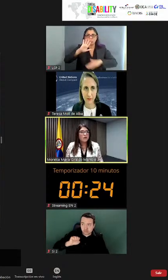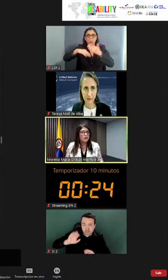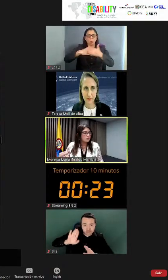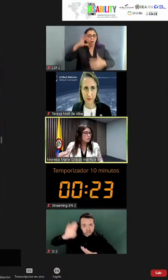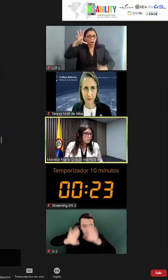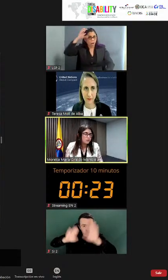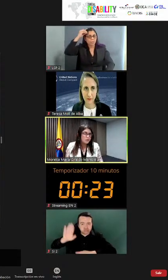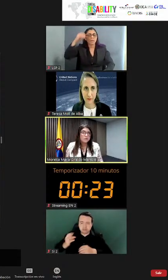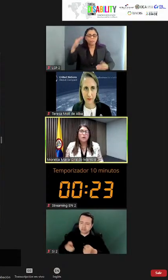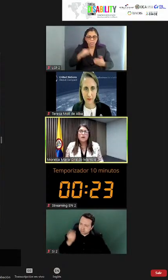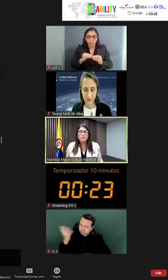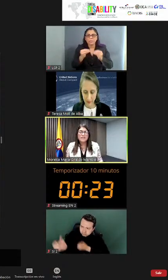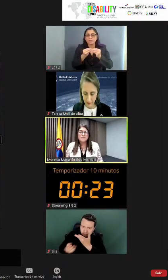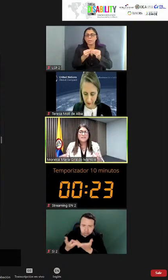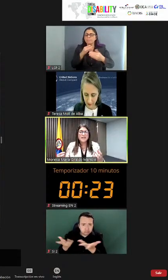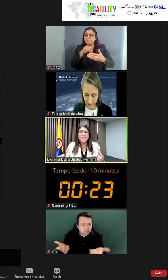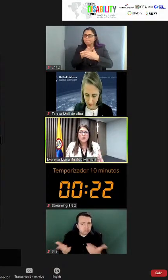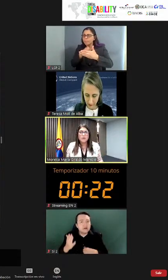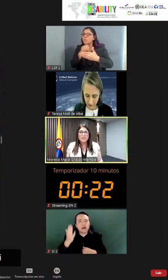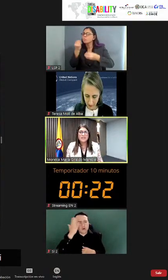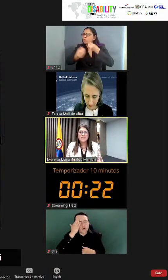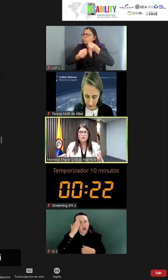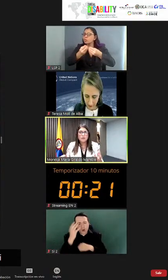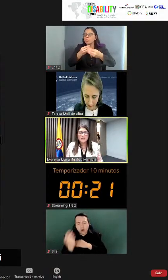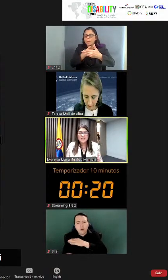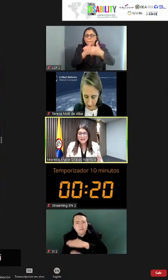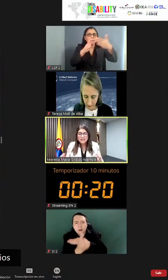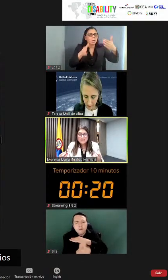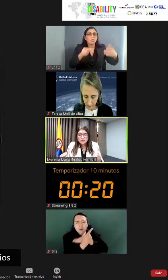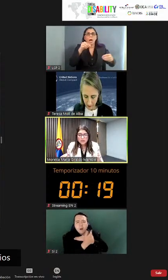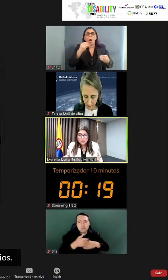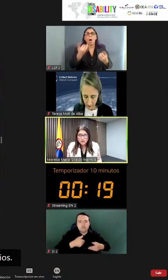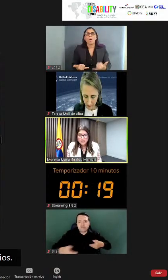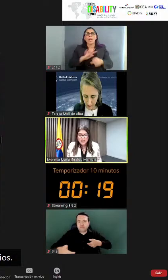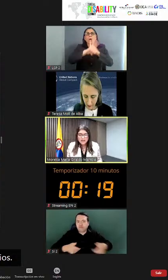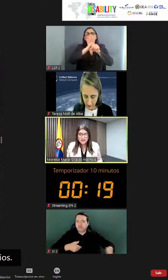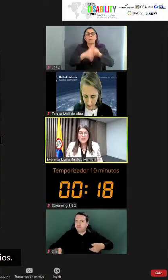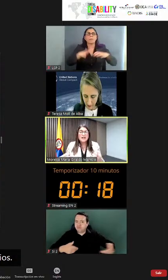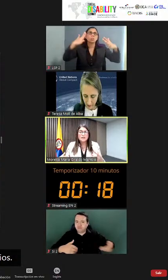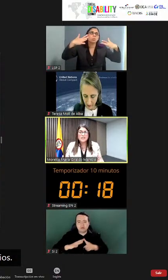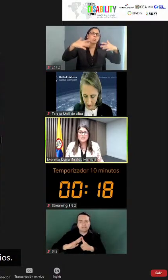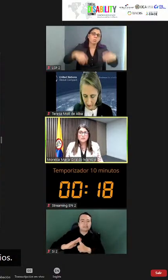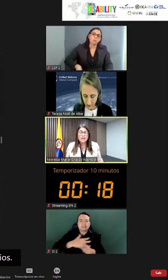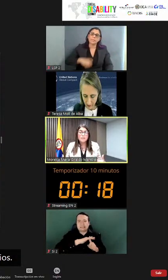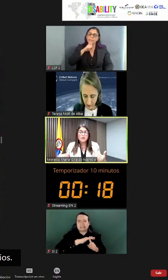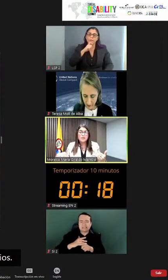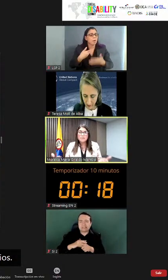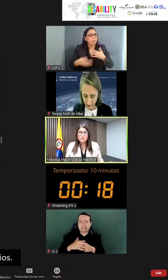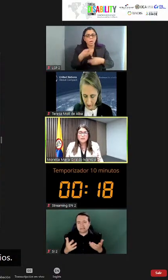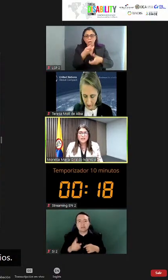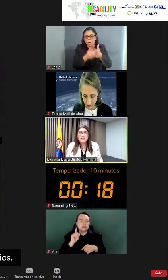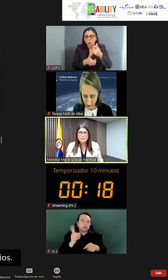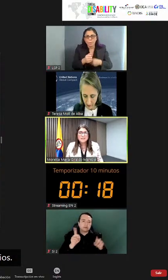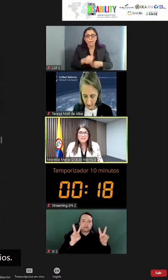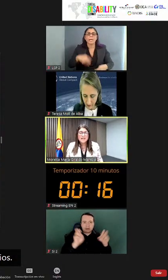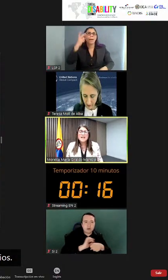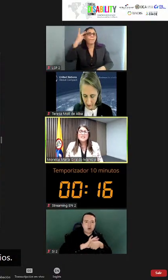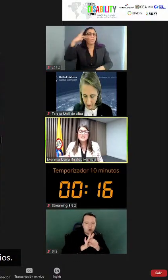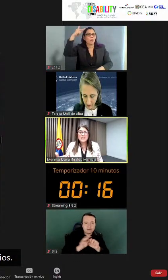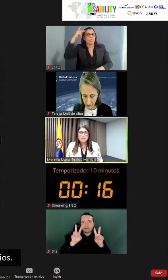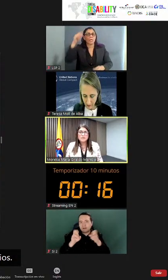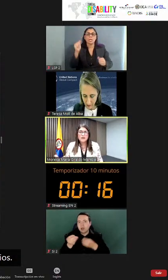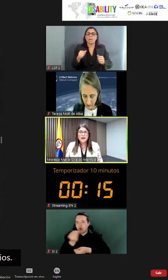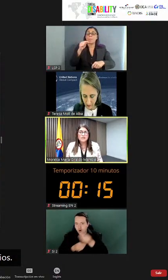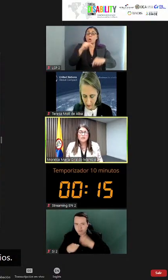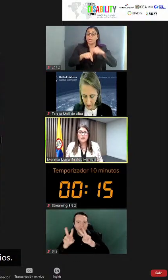these values and the table we know there are a lot of challenges and covet and economic revival updating of